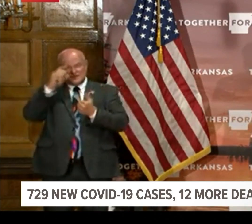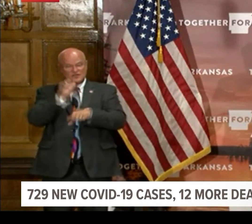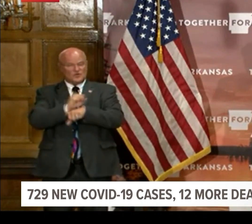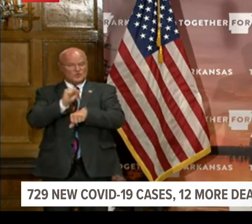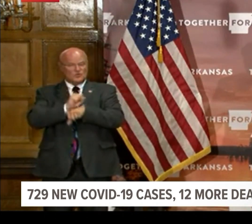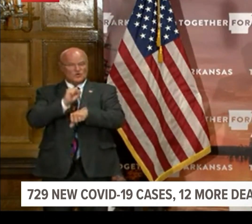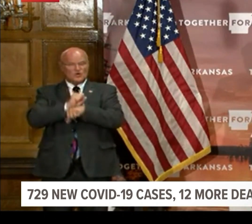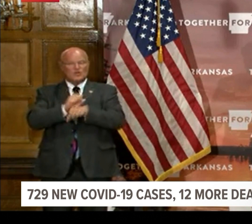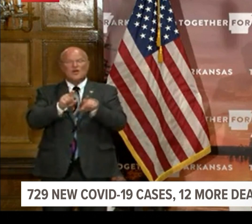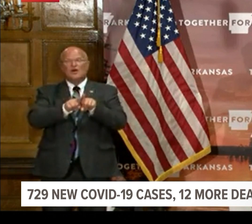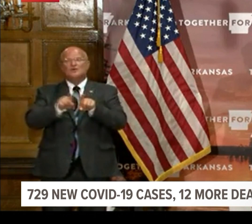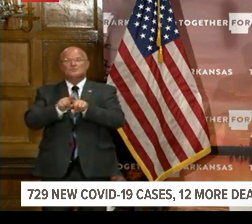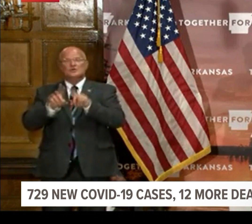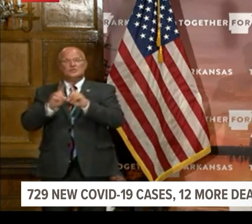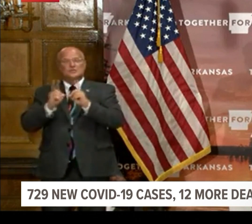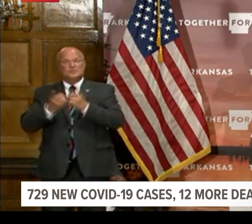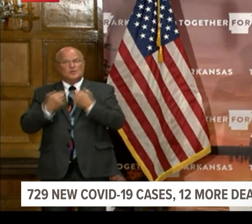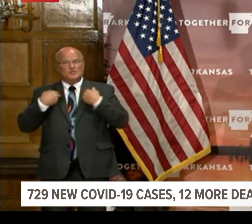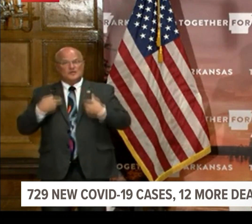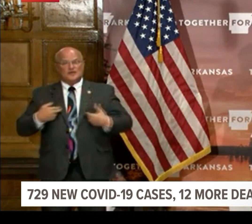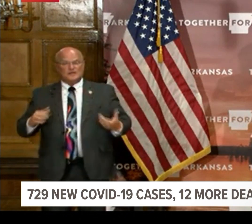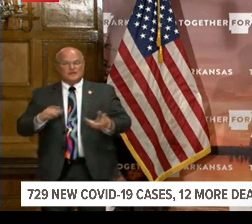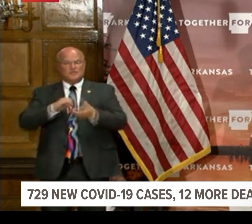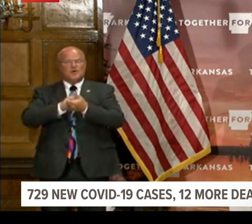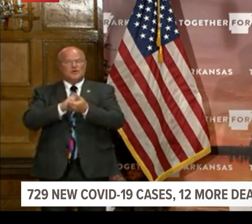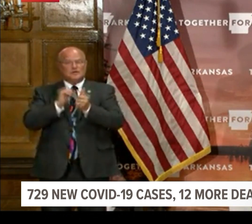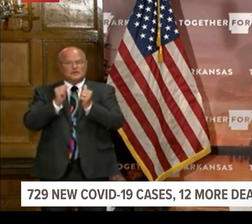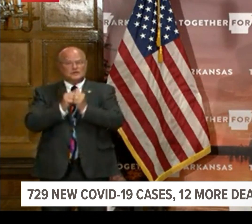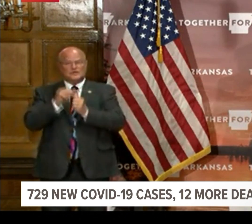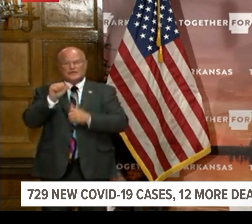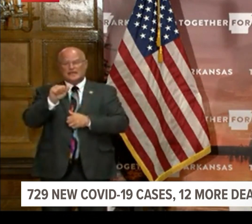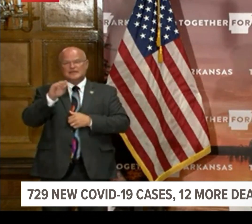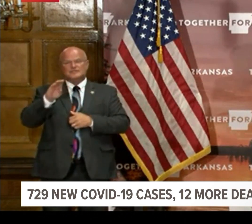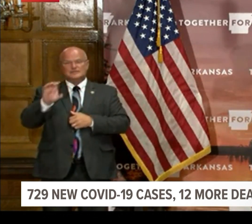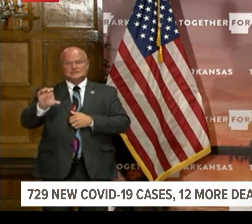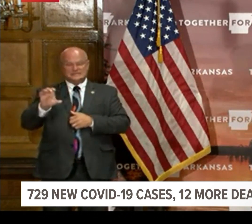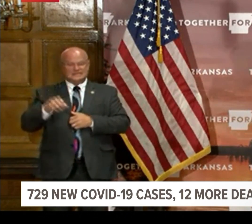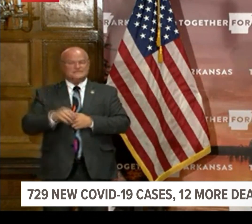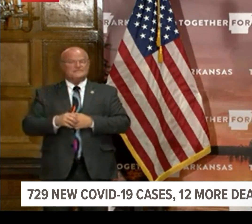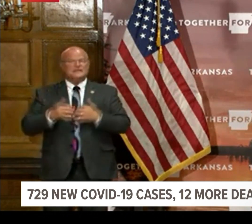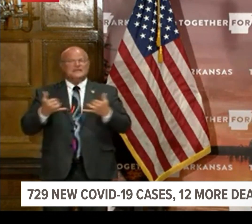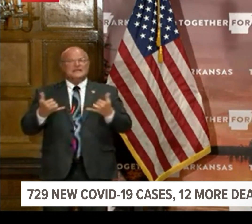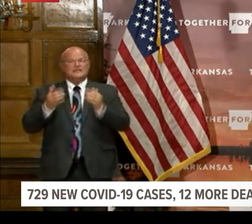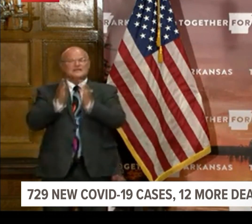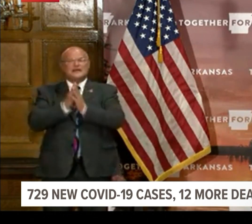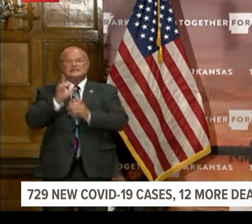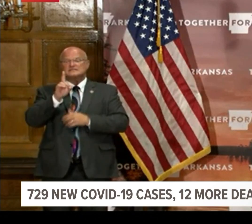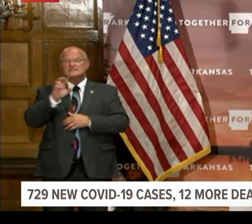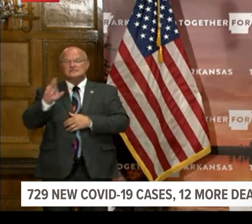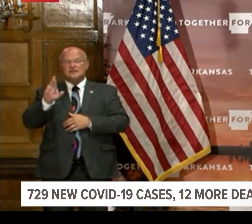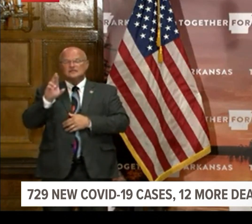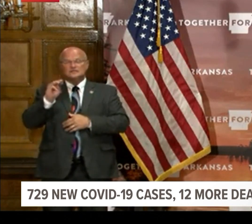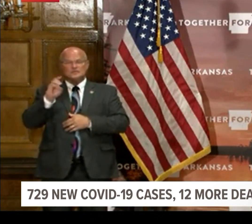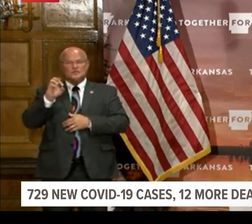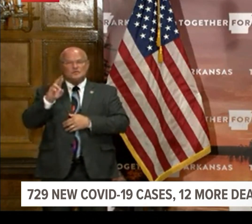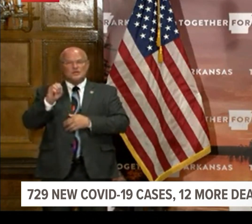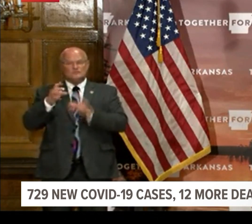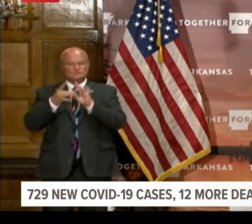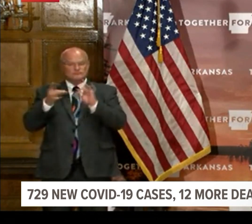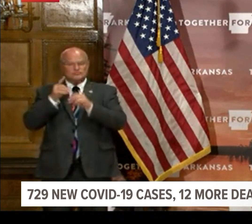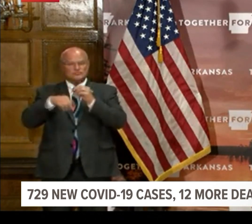as well as the Department of Health in partnering with them. And with that, I've asked Dr. Romero to go through the